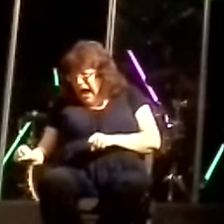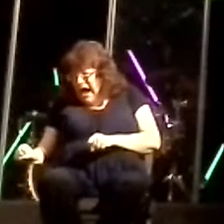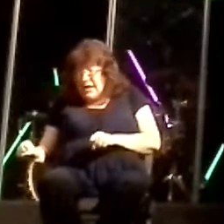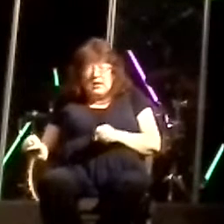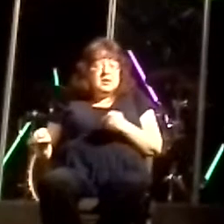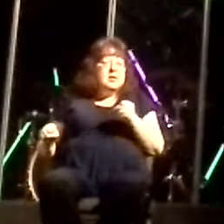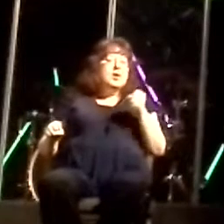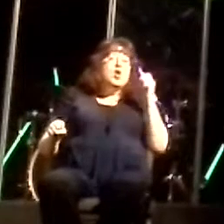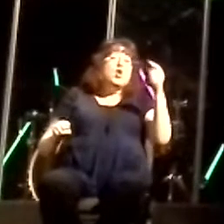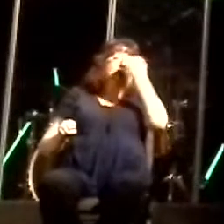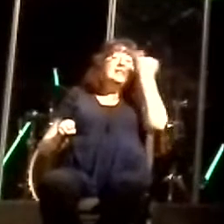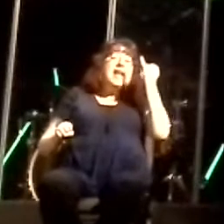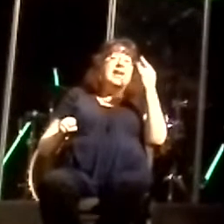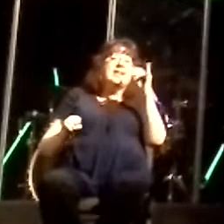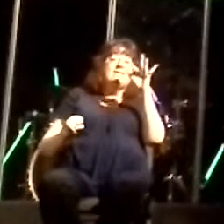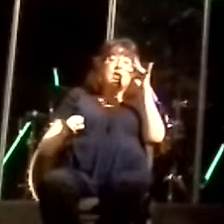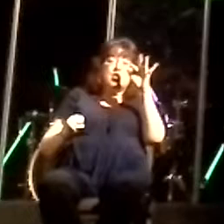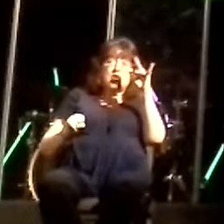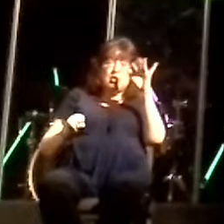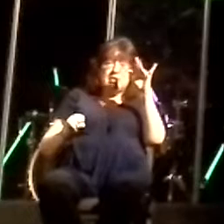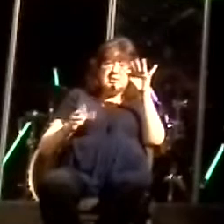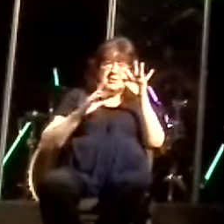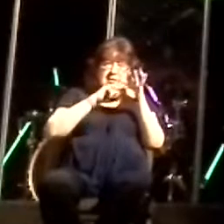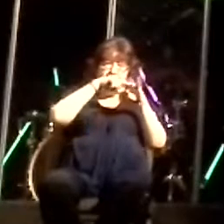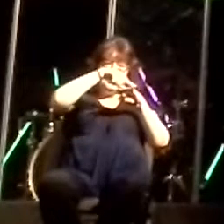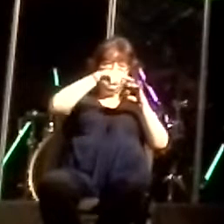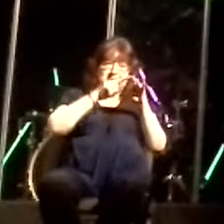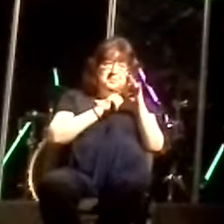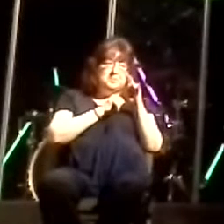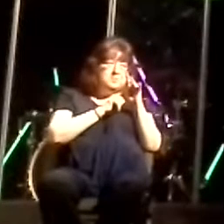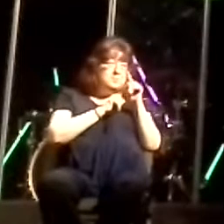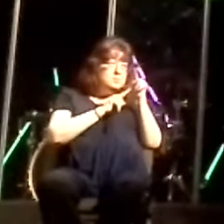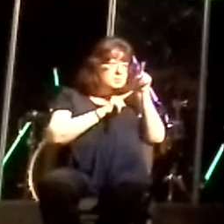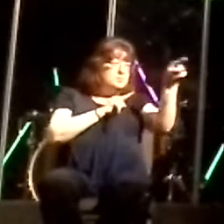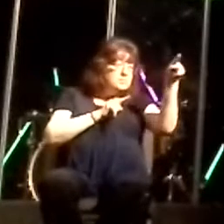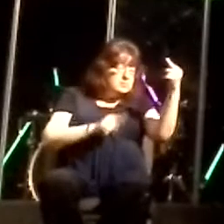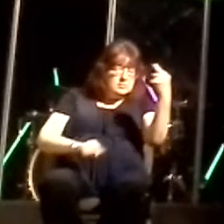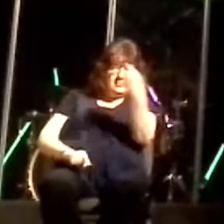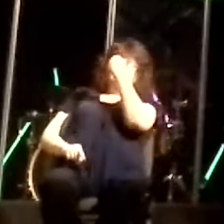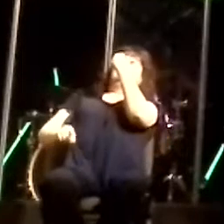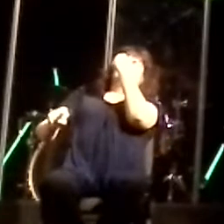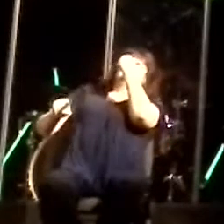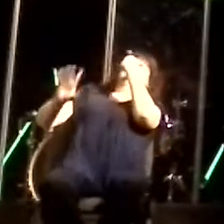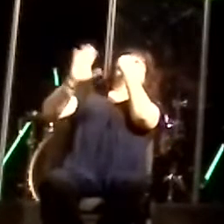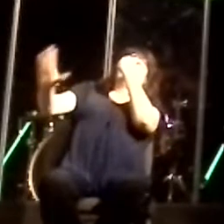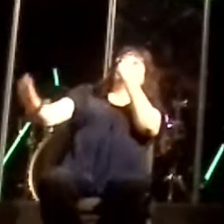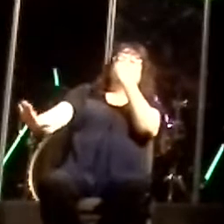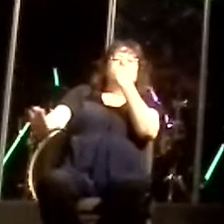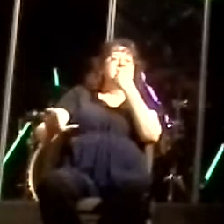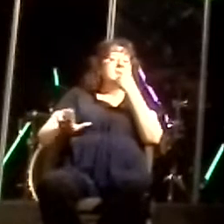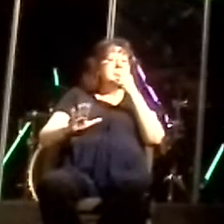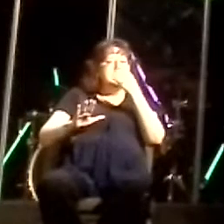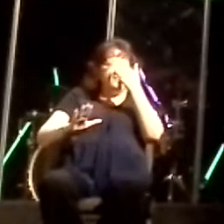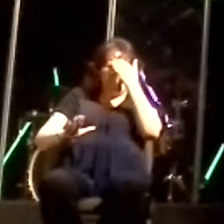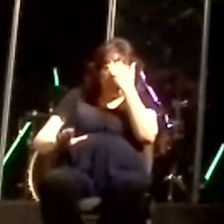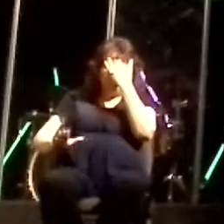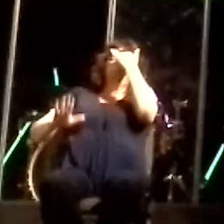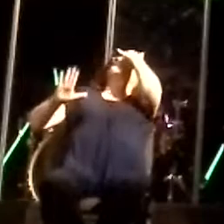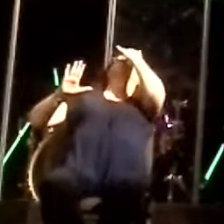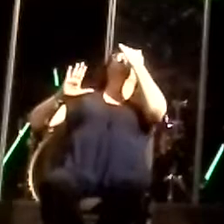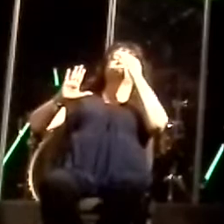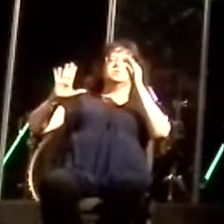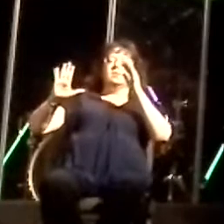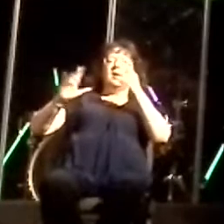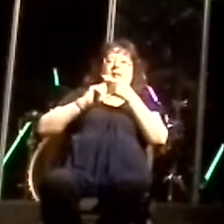Dad? And she took her Italian fingers. She placed them in my face. And she pushed my face